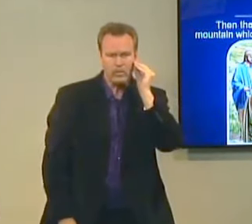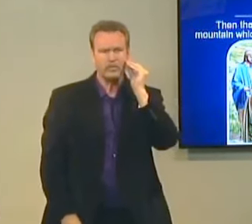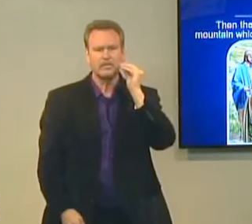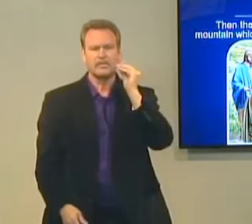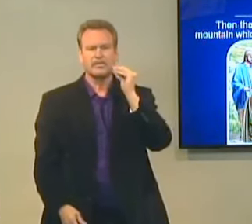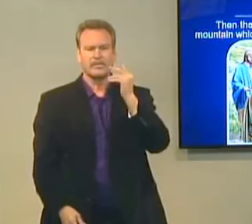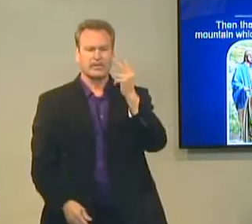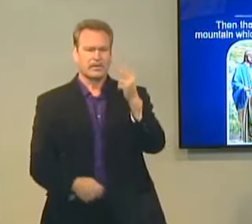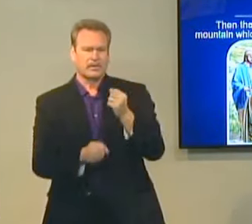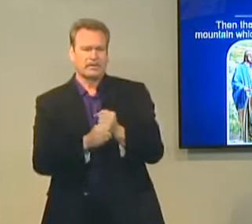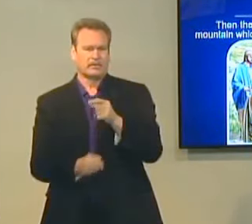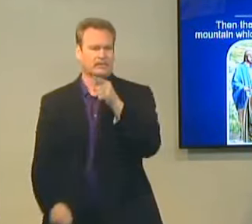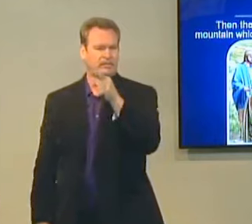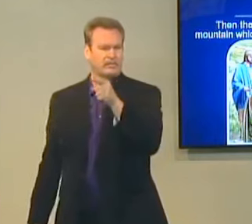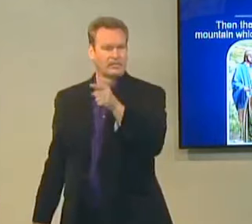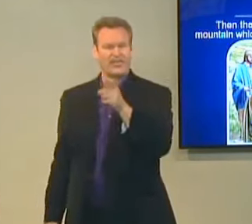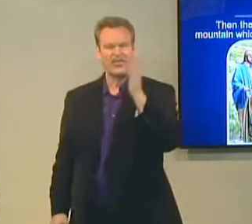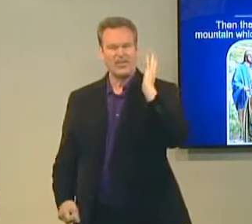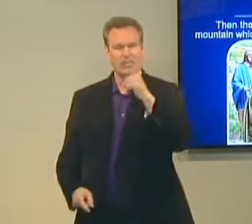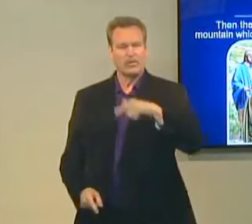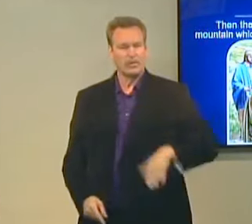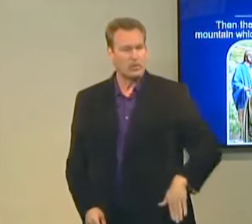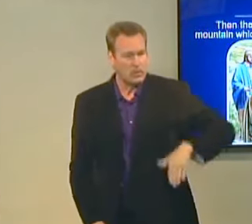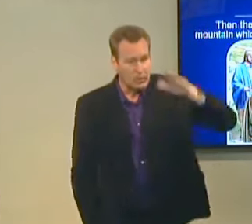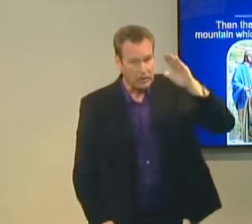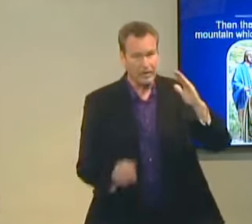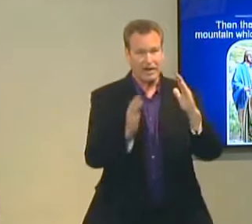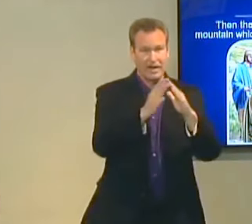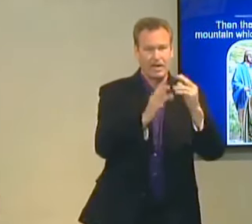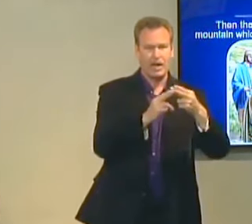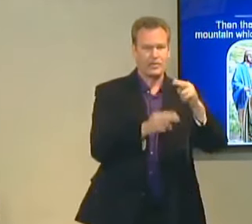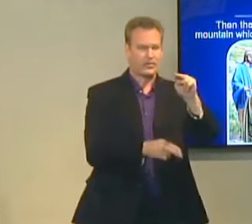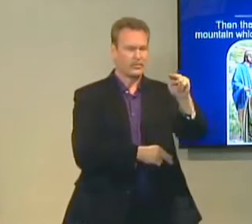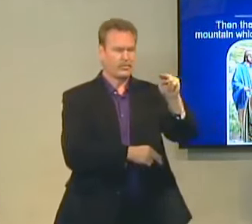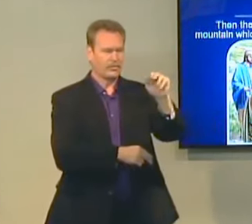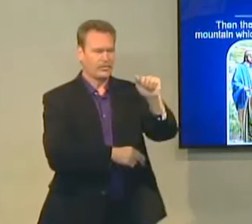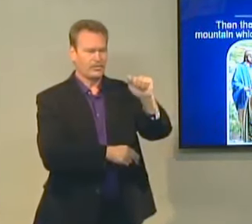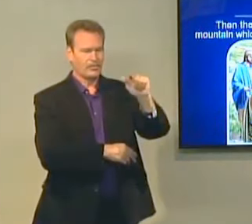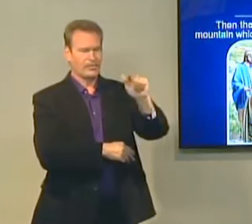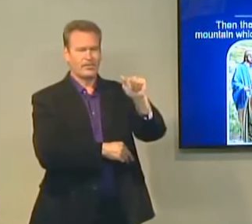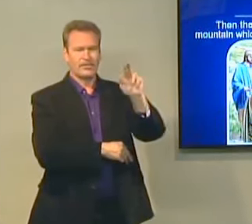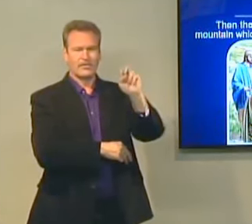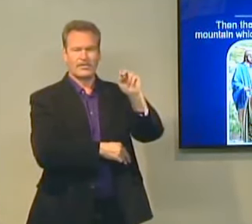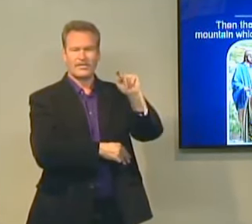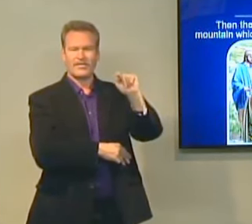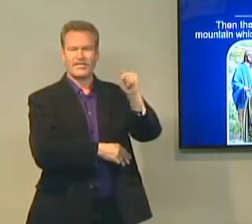That was Jesus's home. And he had been there. For many years. He had grown up. In Nazareth.